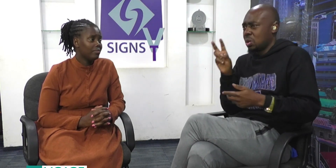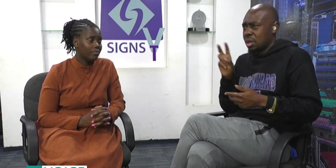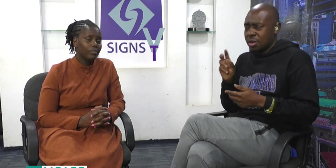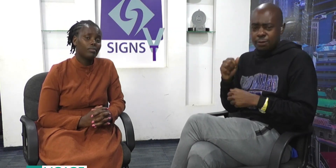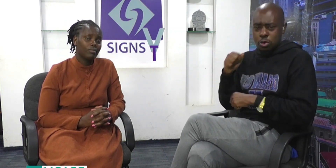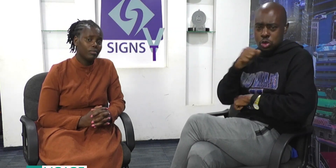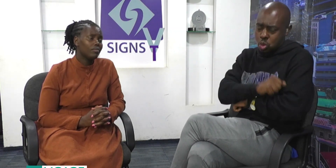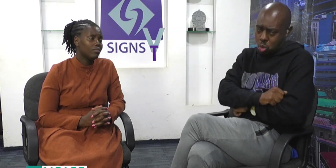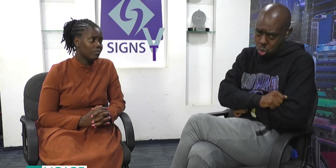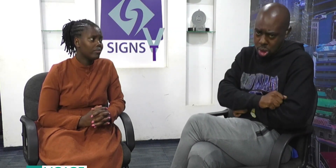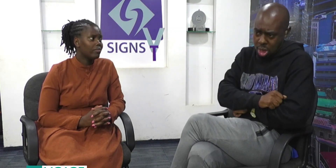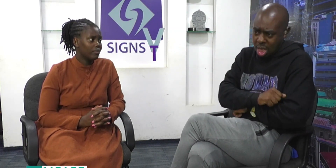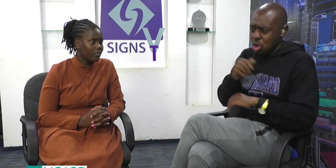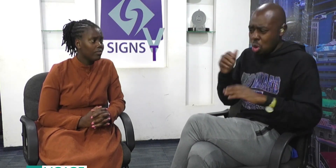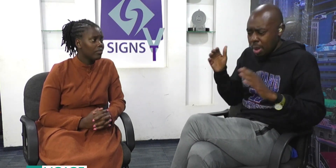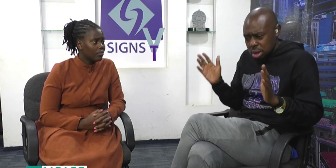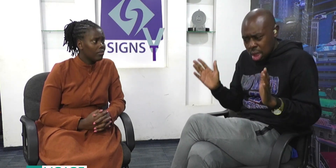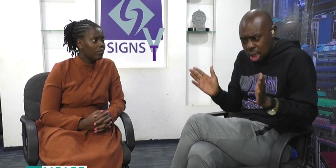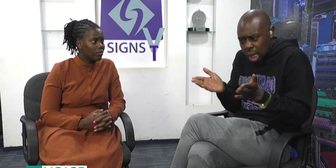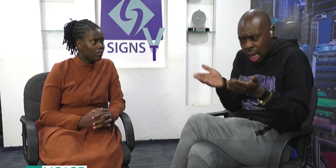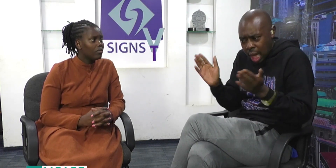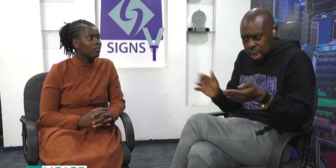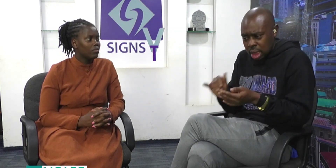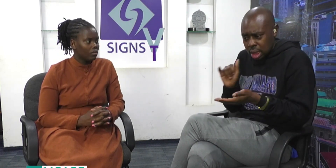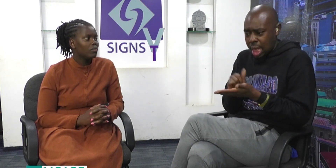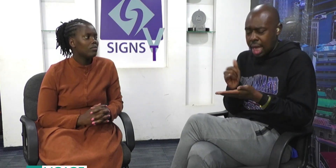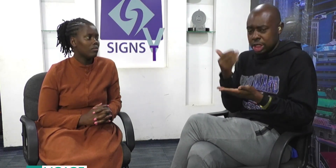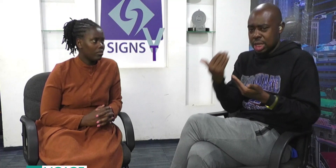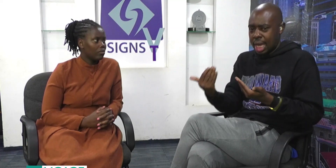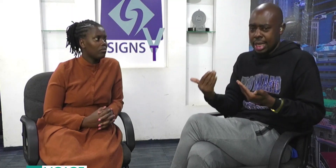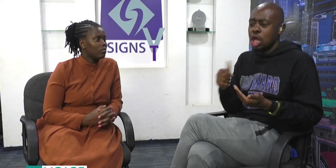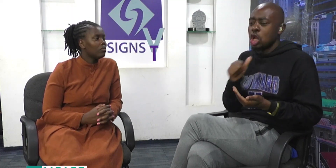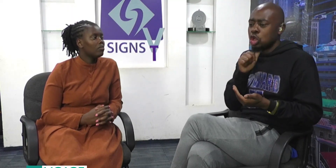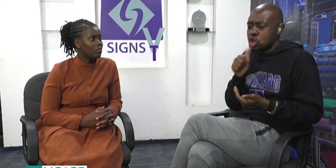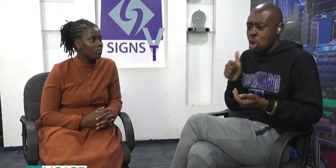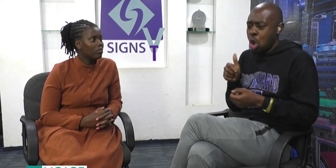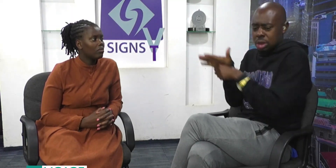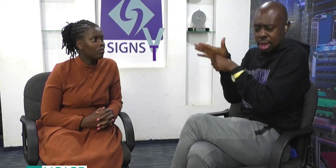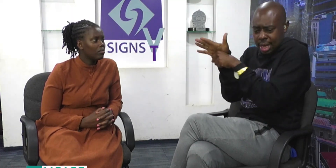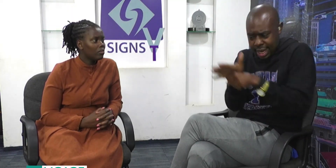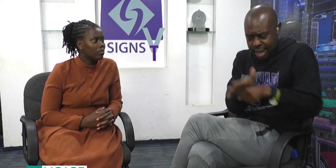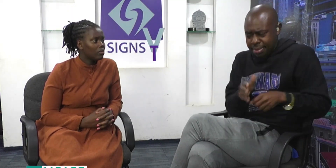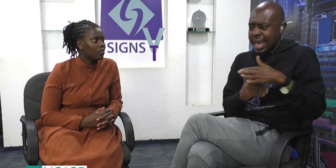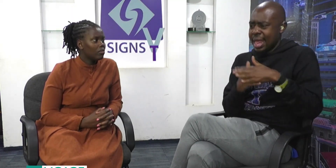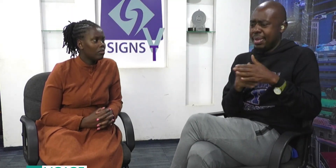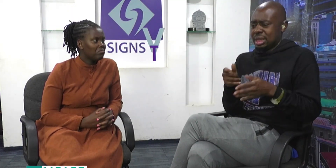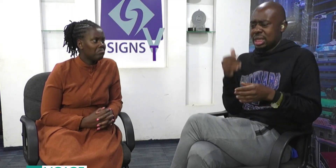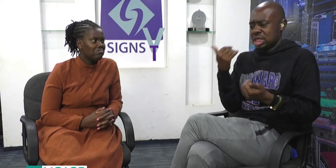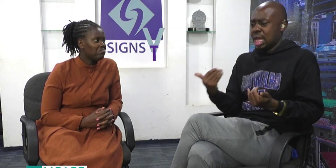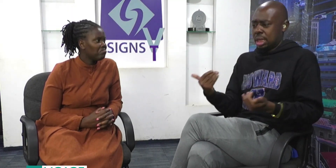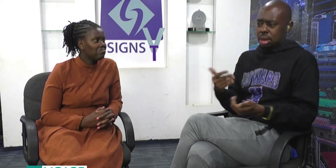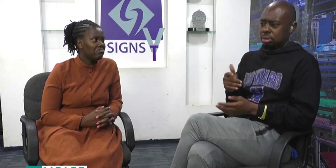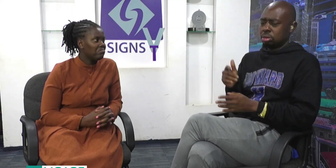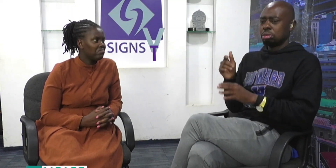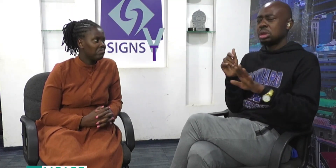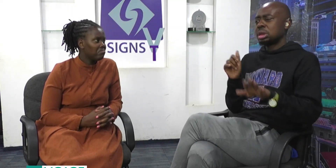start looking for a school for them. My encouragement to you is that you encourage these children and you don't discriminate